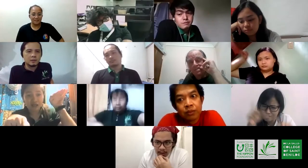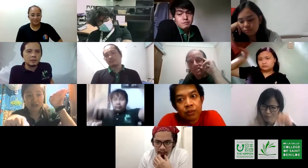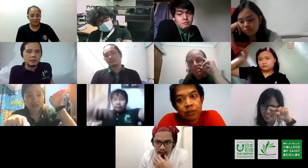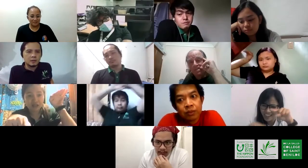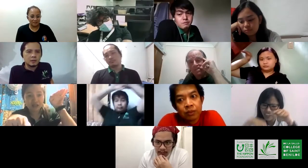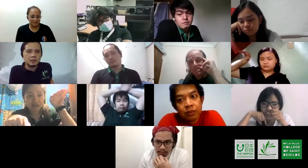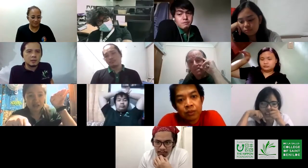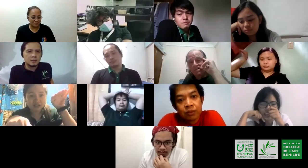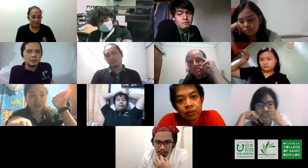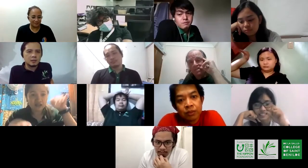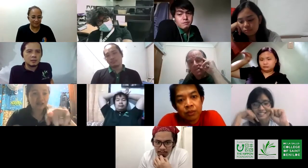Uh,